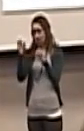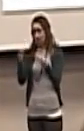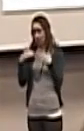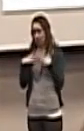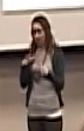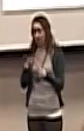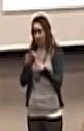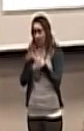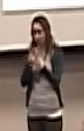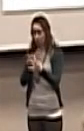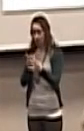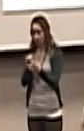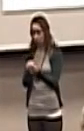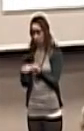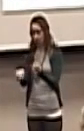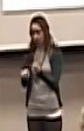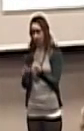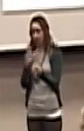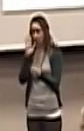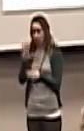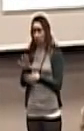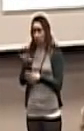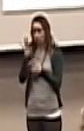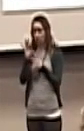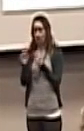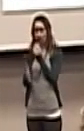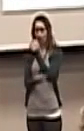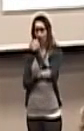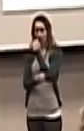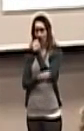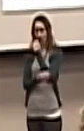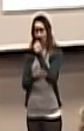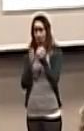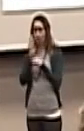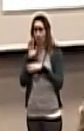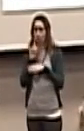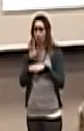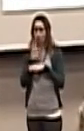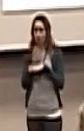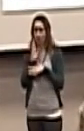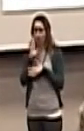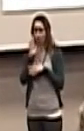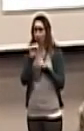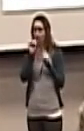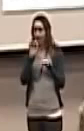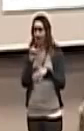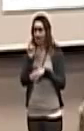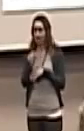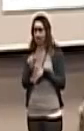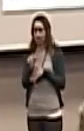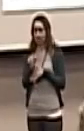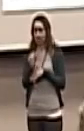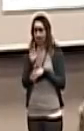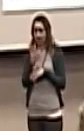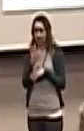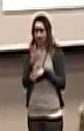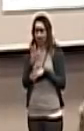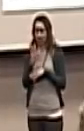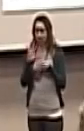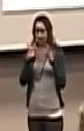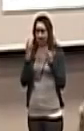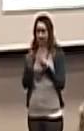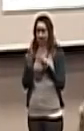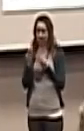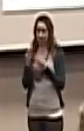relationship. He will choose a man named Abram, and he will promise to him that he will bless him and his descendants to